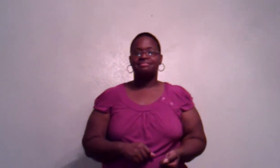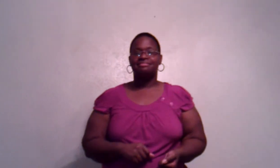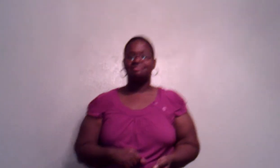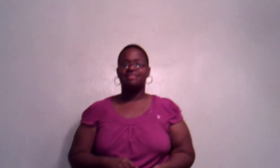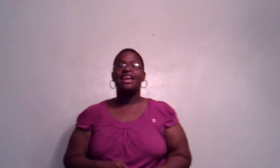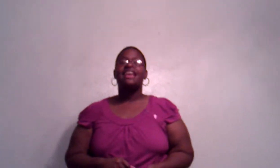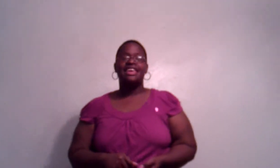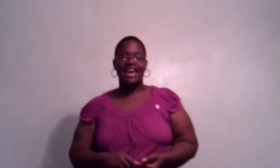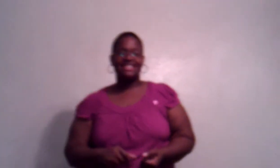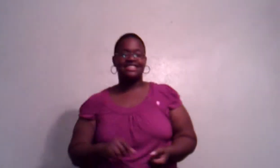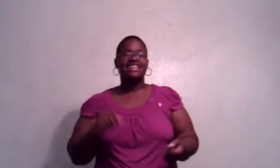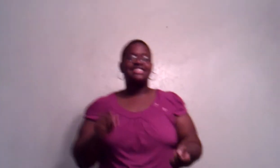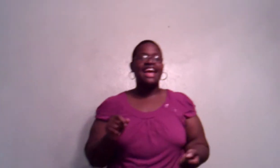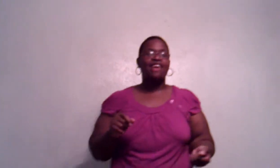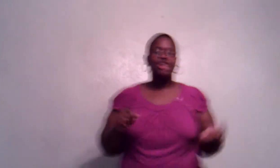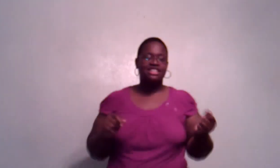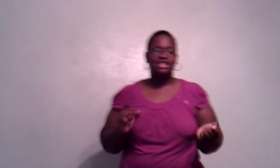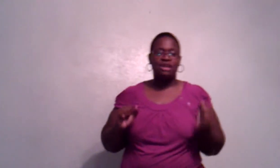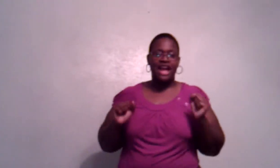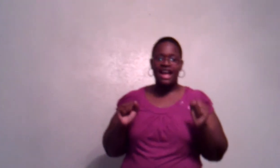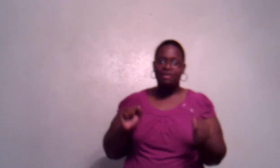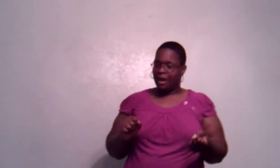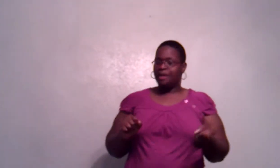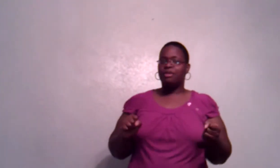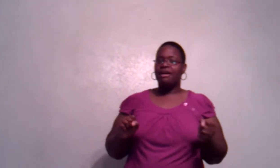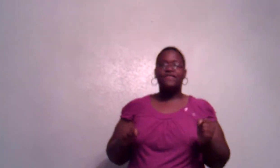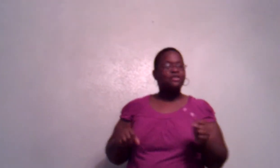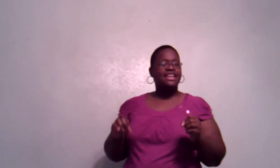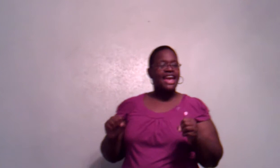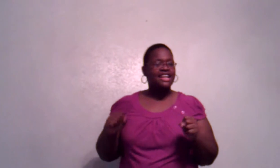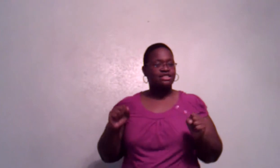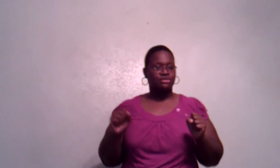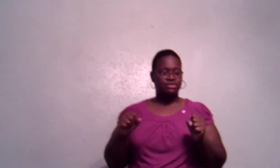Sound energy. Yes, sound energy. When I put my foot on that gas,